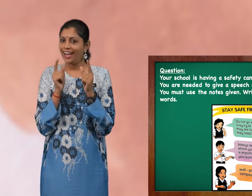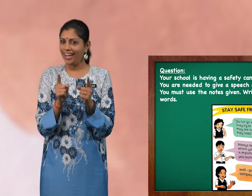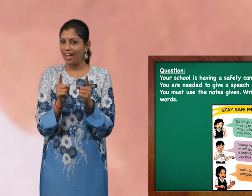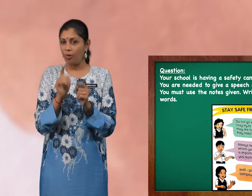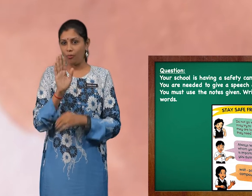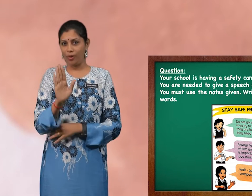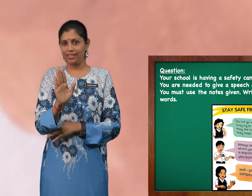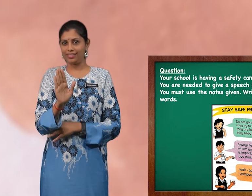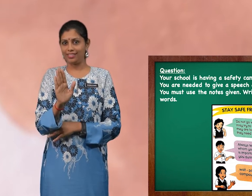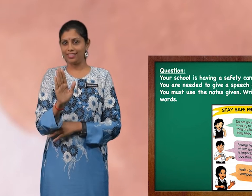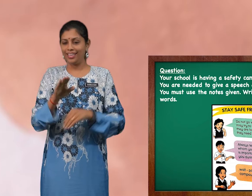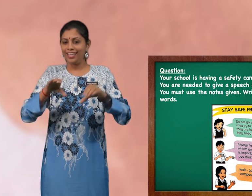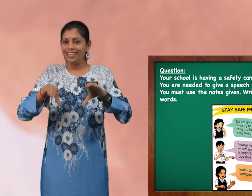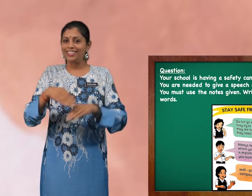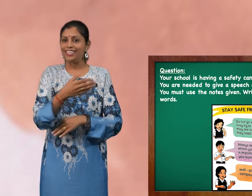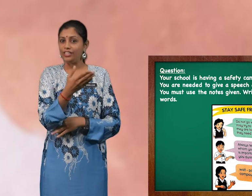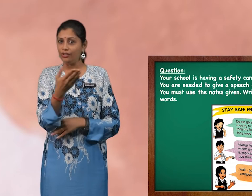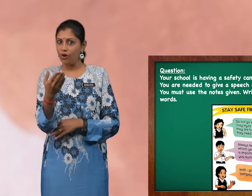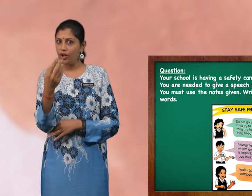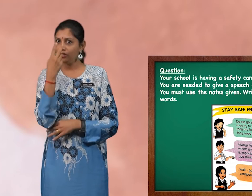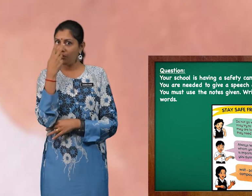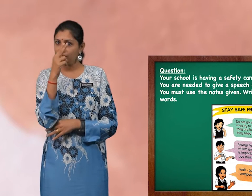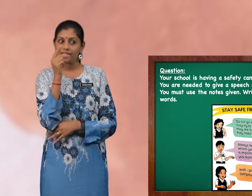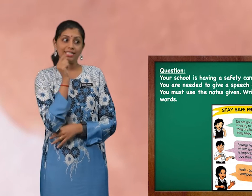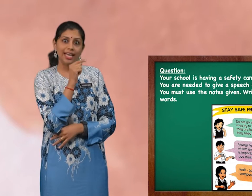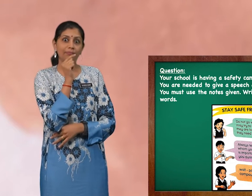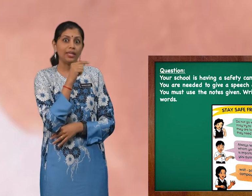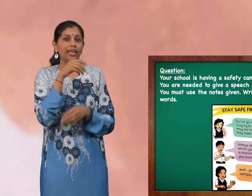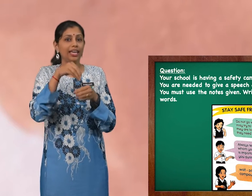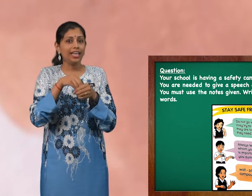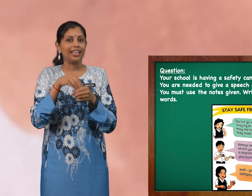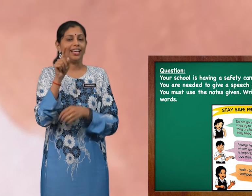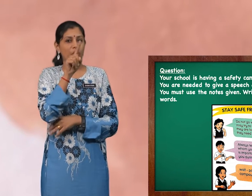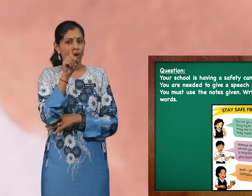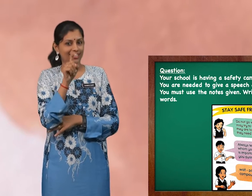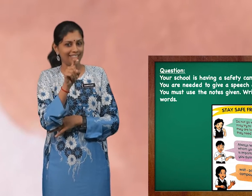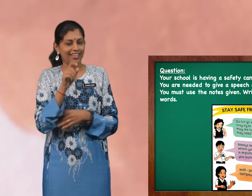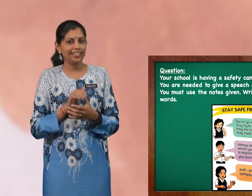Aha, wait. Did you all notice something in the question?